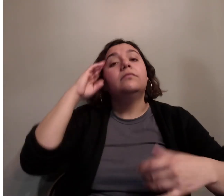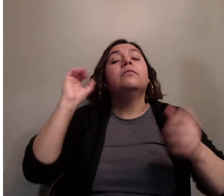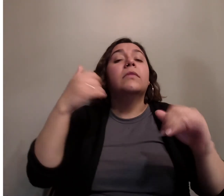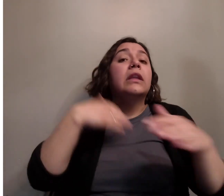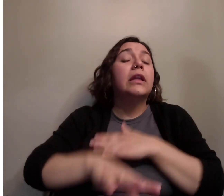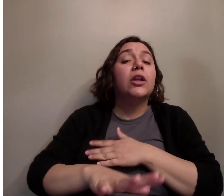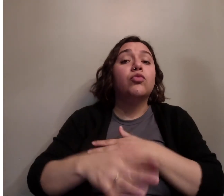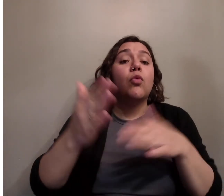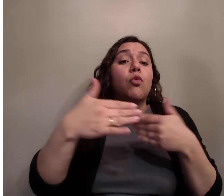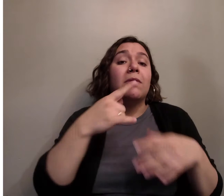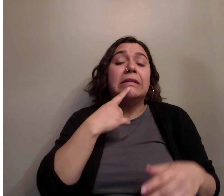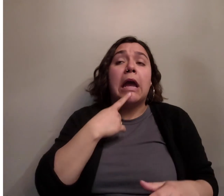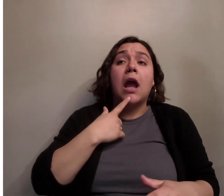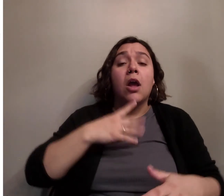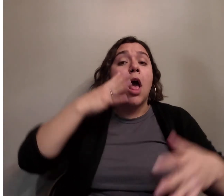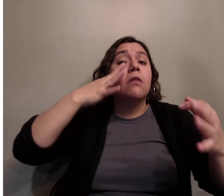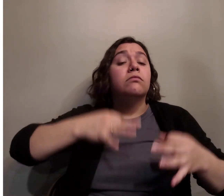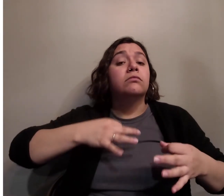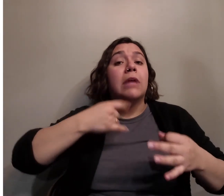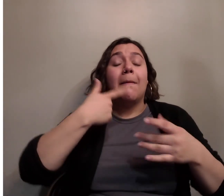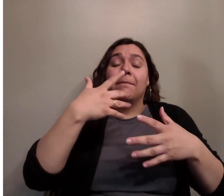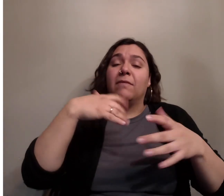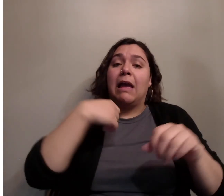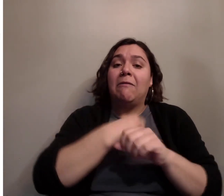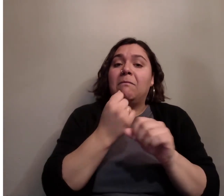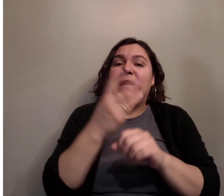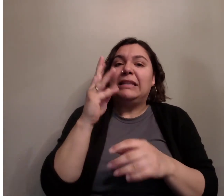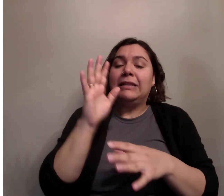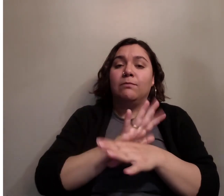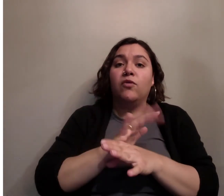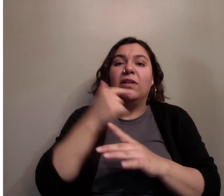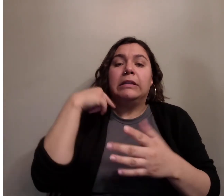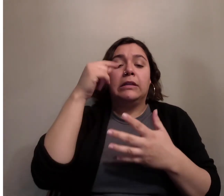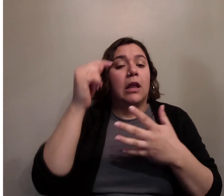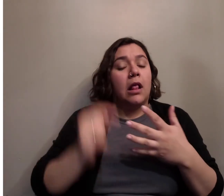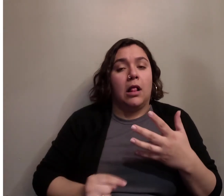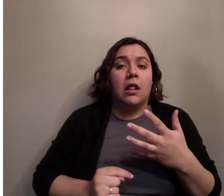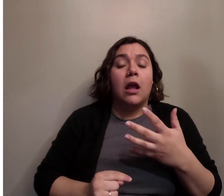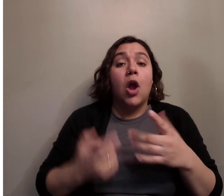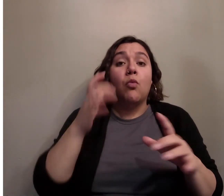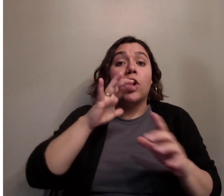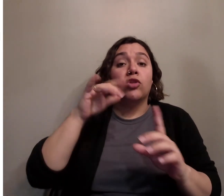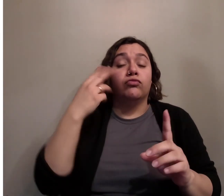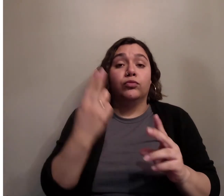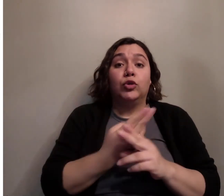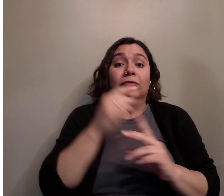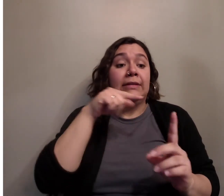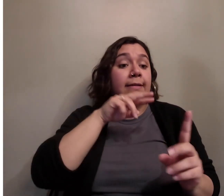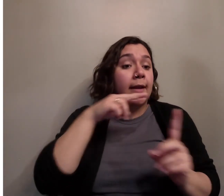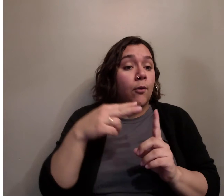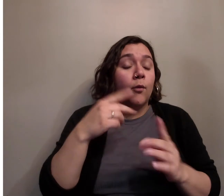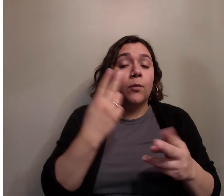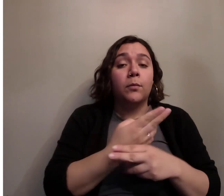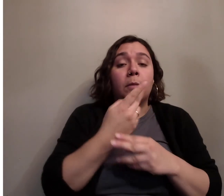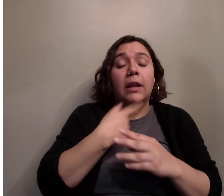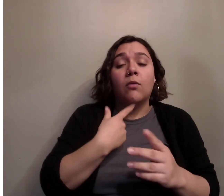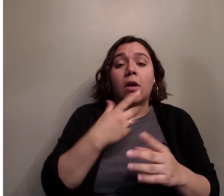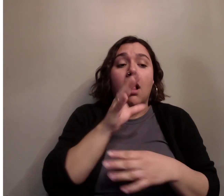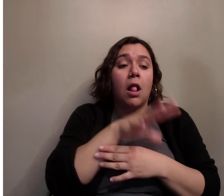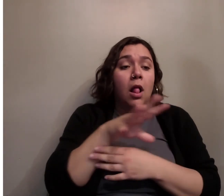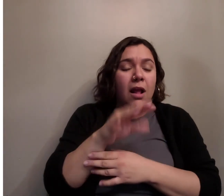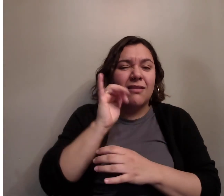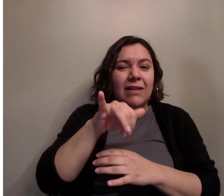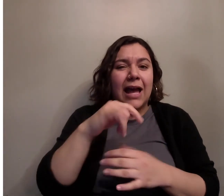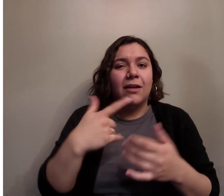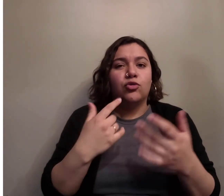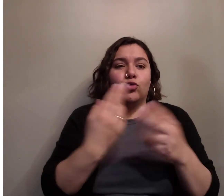as an auteur. Mm. He could just walk in a room and go, I've made 6 movies in the last couple of years, so we're going to light it like this. We'll use this angle. That like he